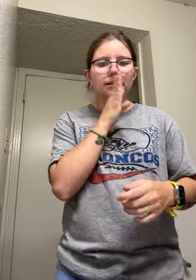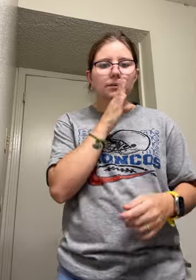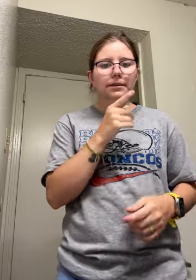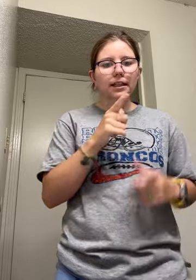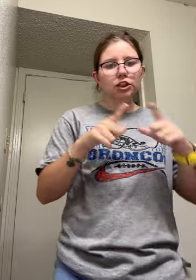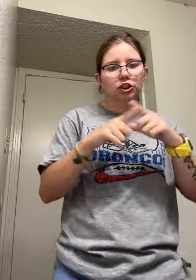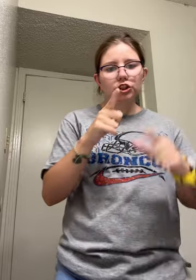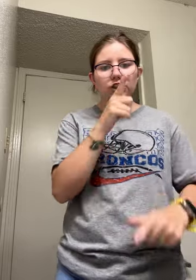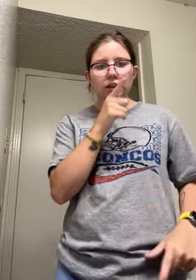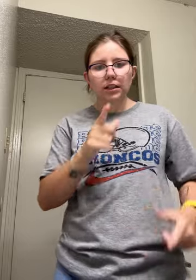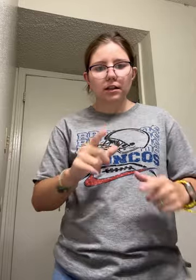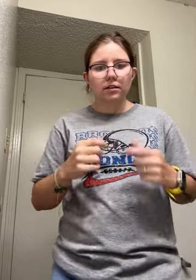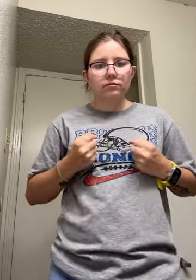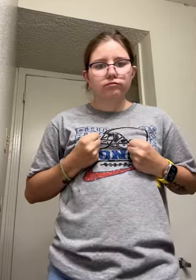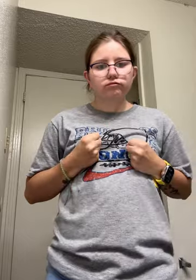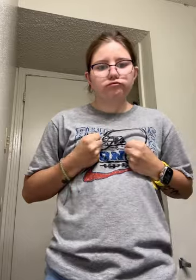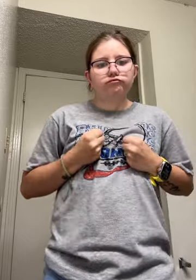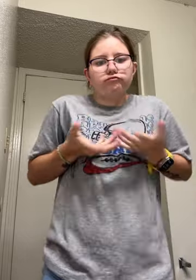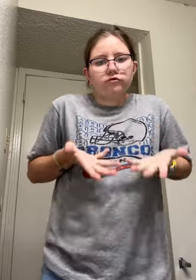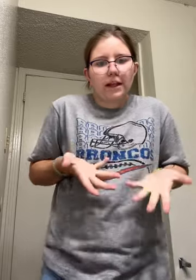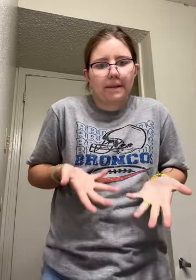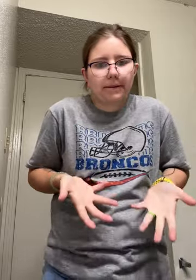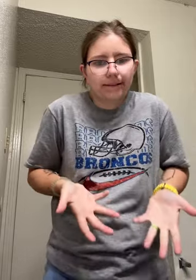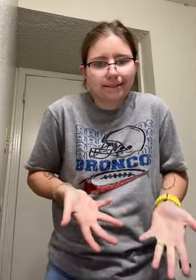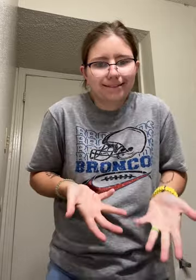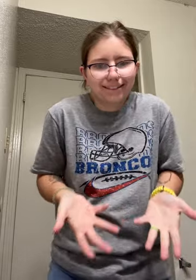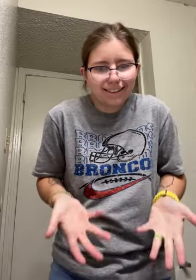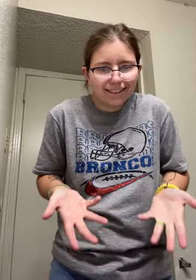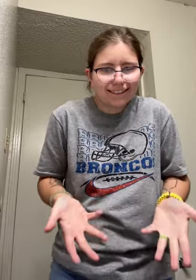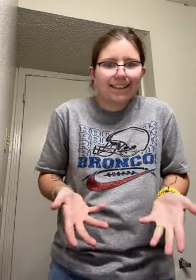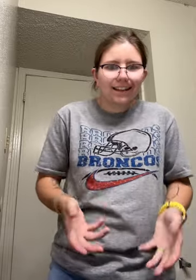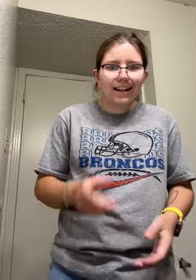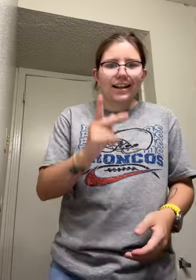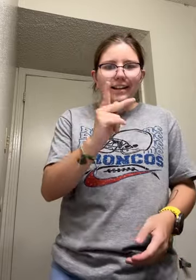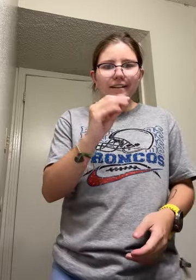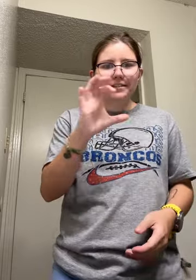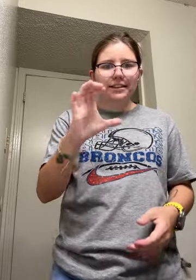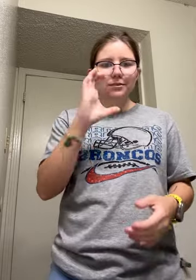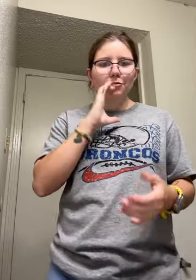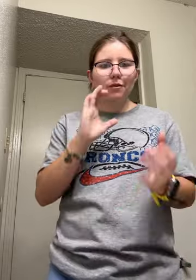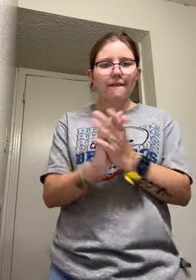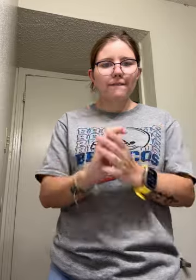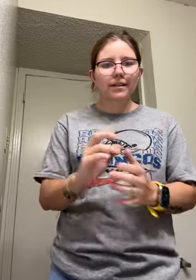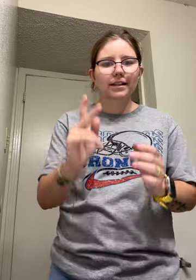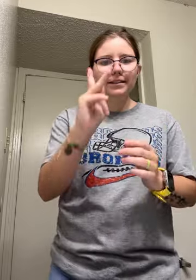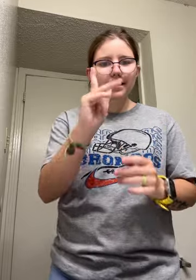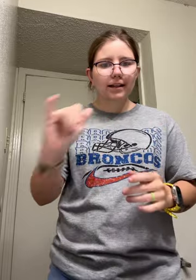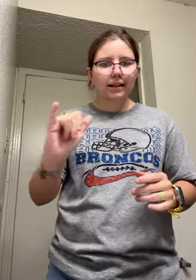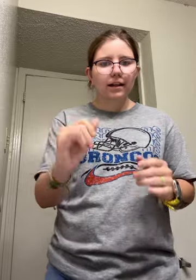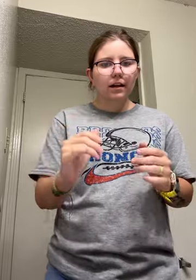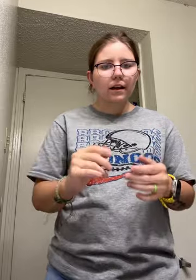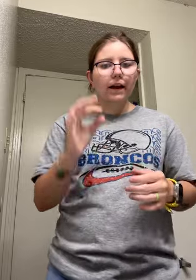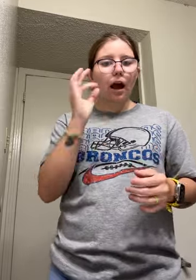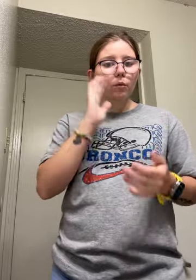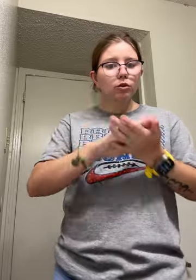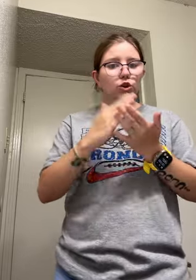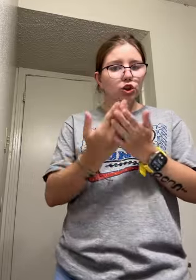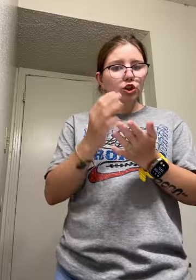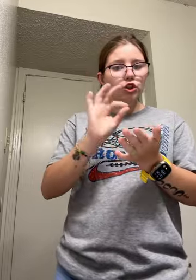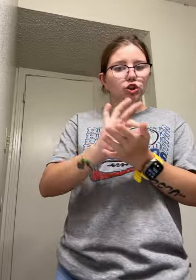was lumpy. Then her titties busted open with Hawaiian puns. I met Kermit said it was white in the state of Kentucky. She said, brought some chicken if you just fucked me.